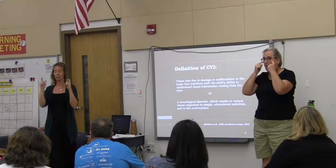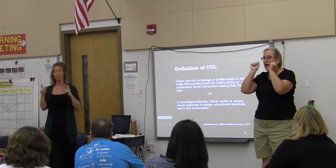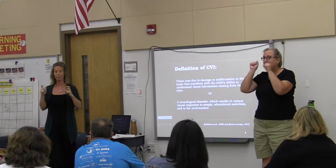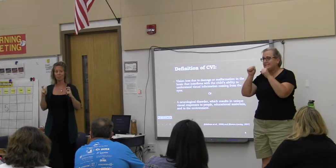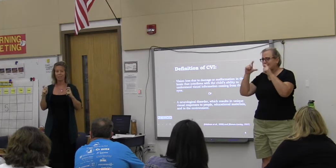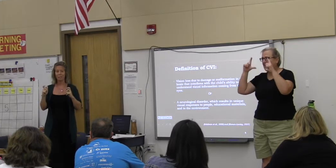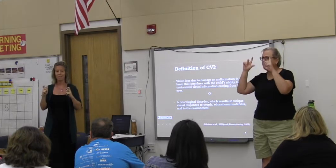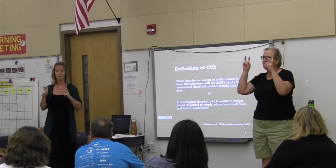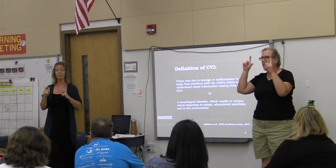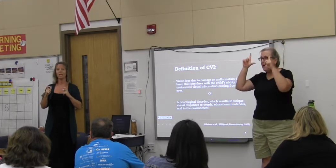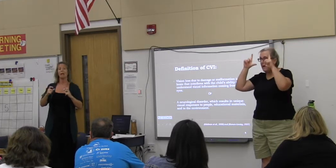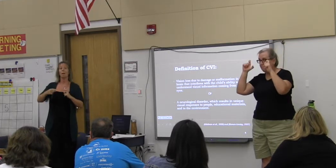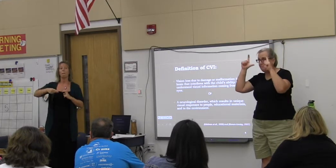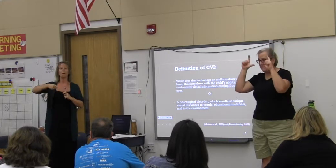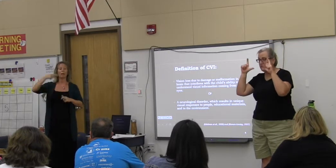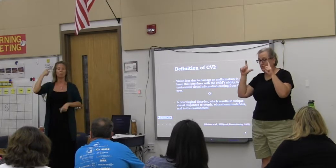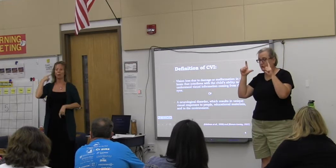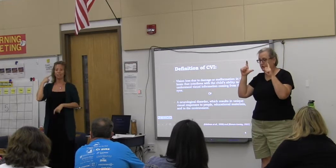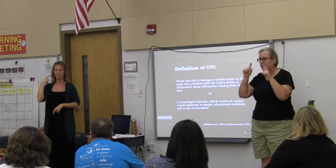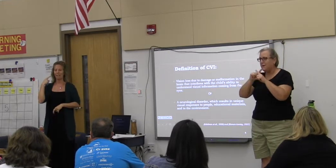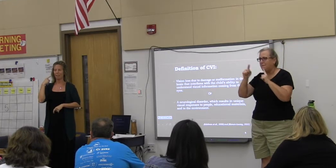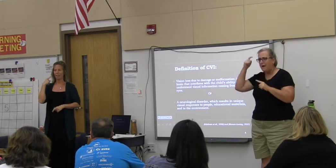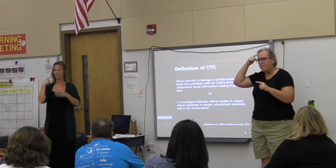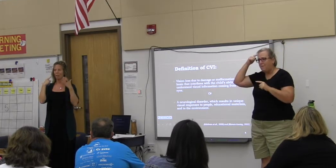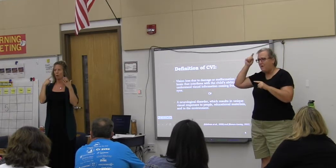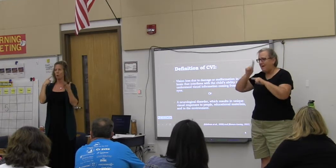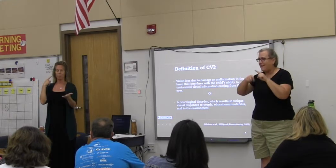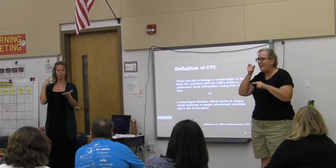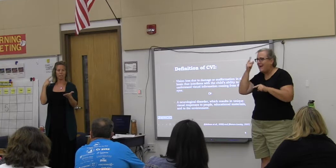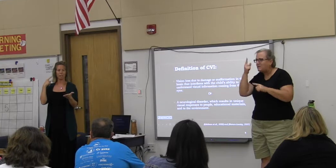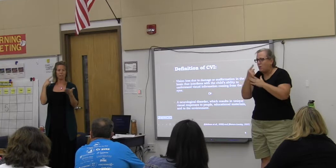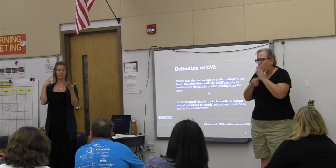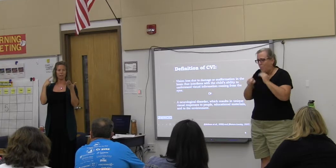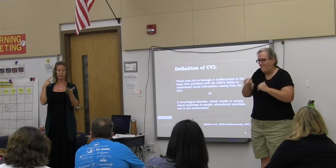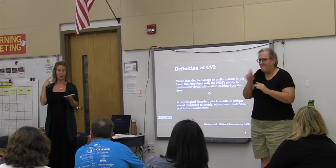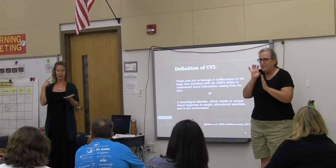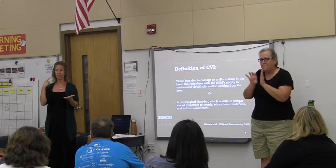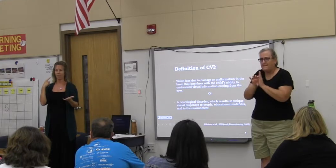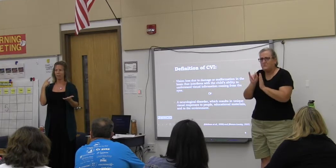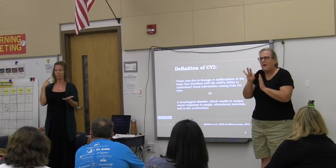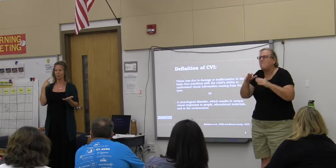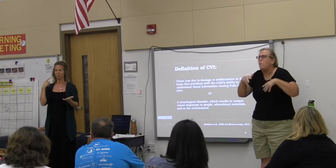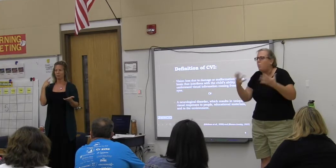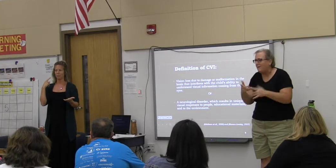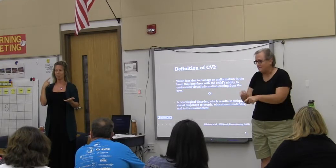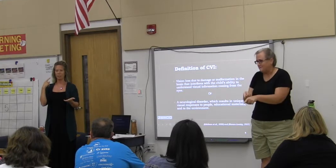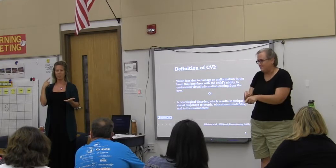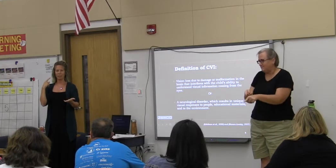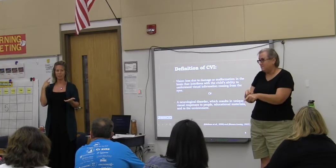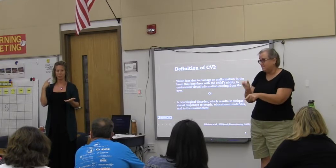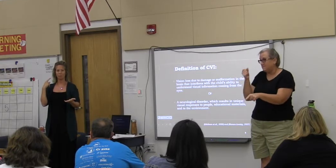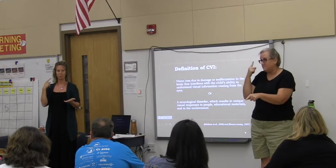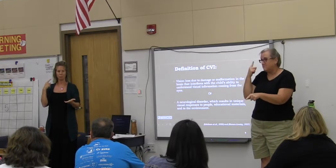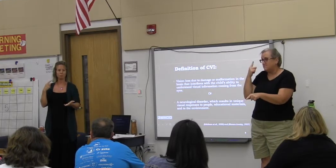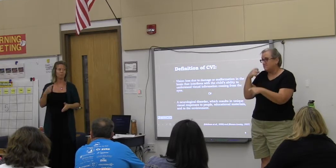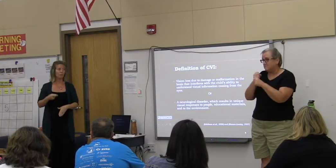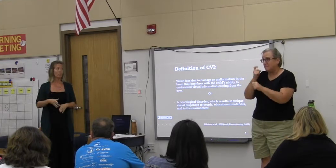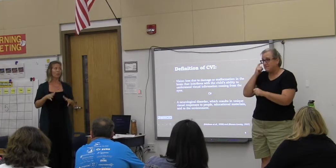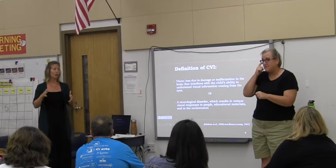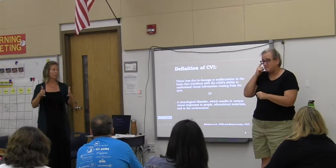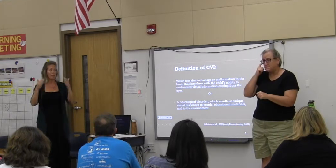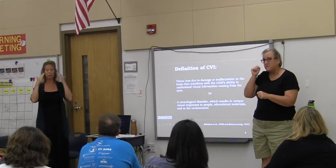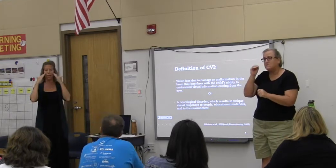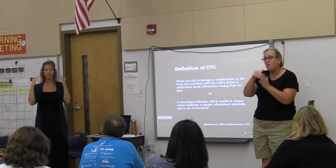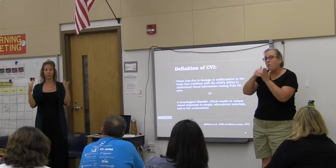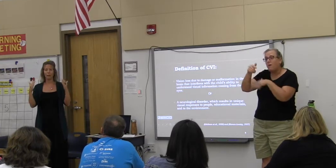a picture, imagine, but our brains can't understand what the picture is that our eyes took. Does that make sense?